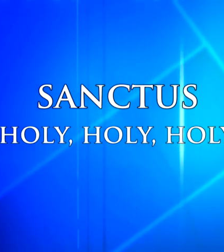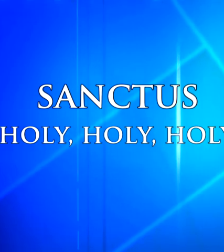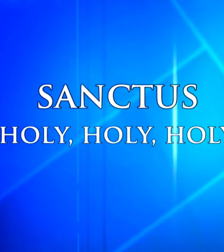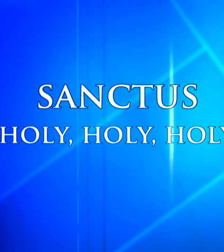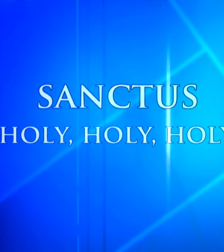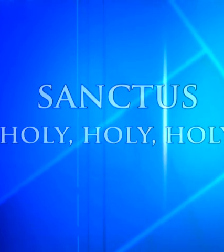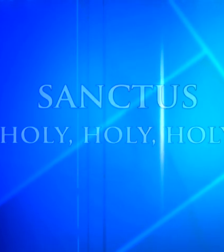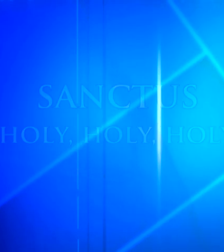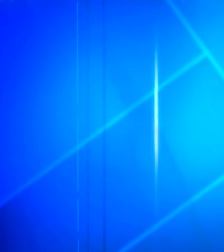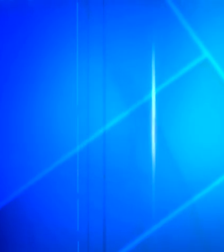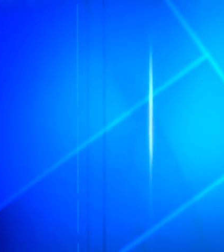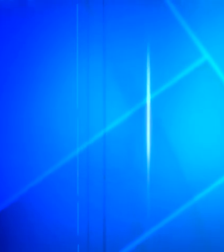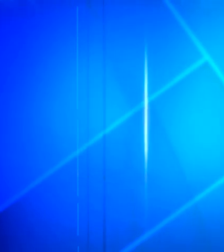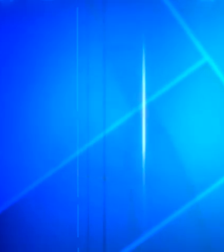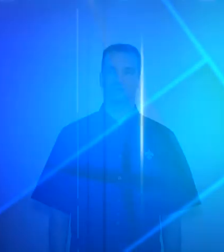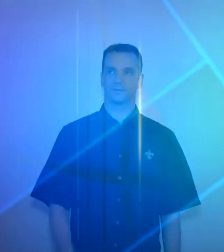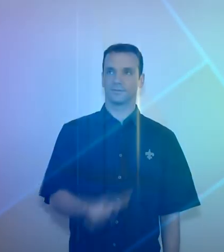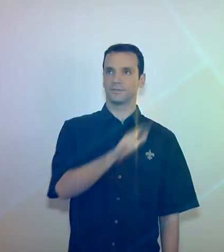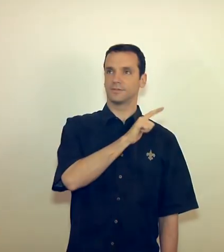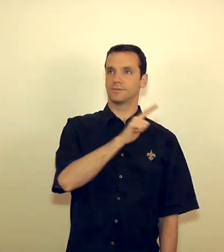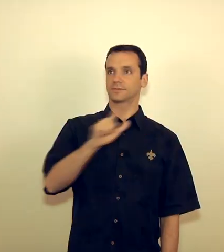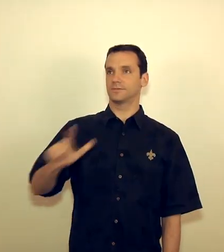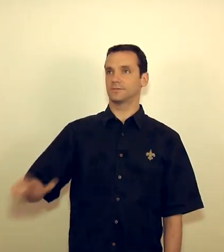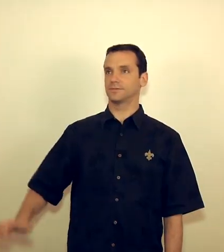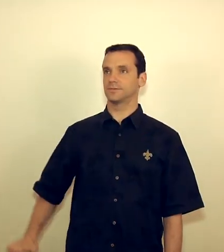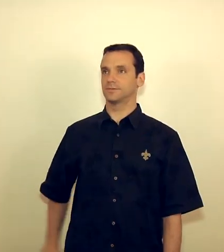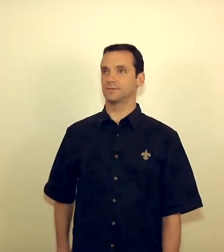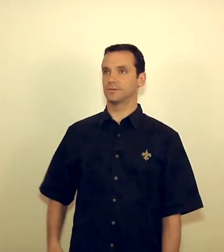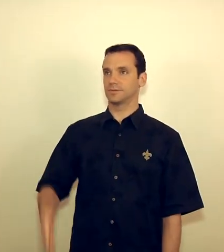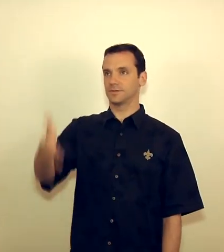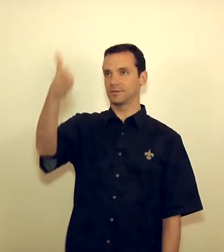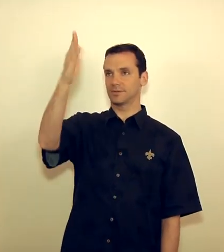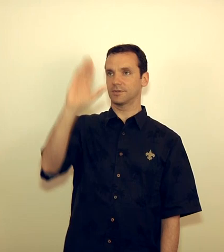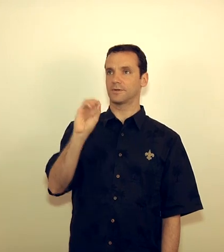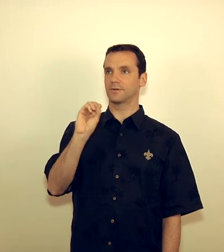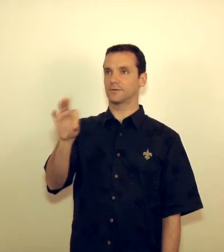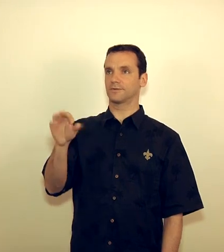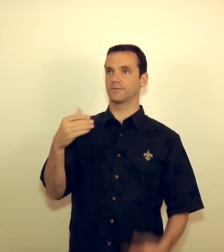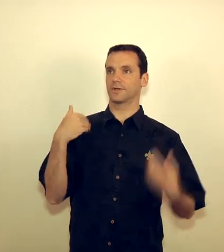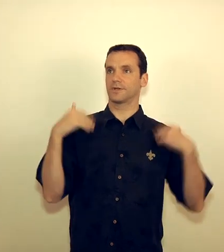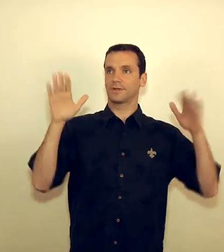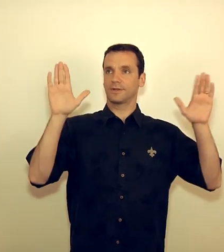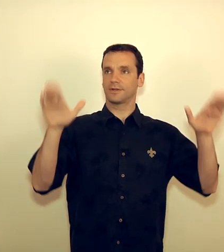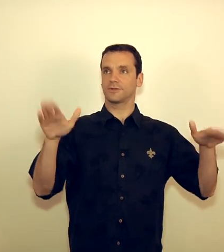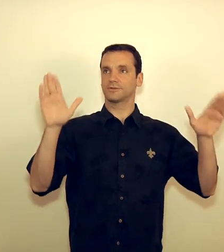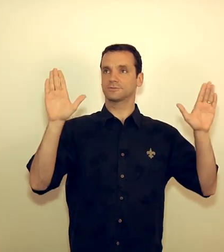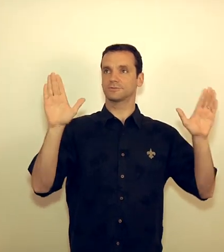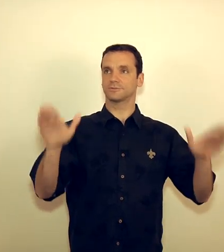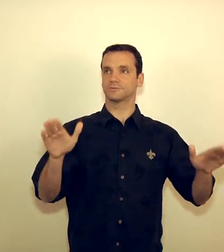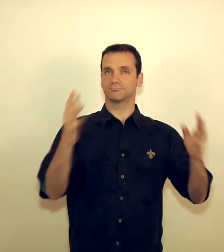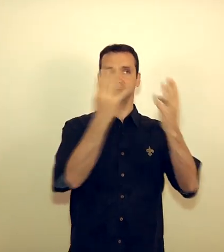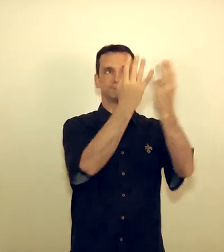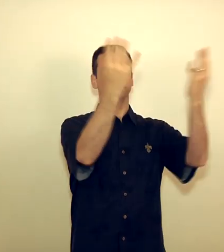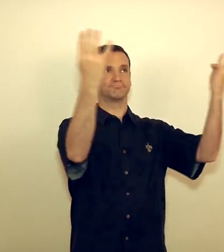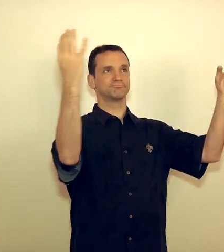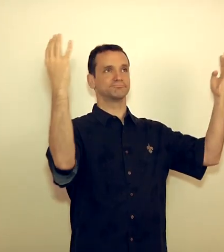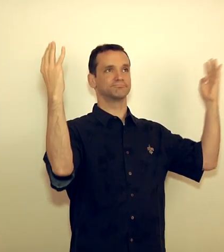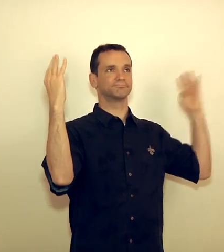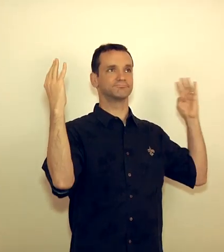Holy. Holy, holy, holy, Lord God